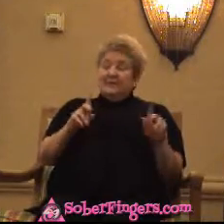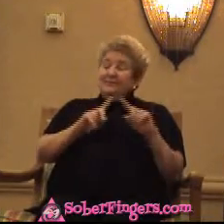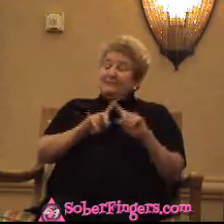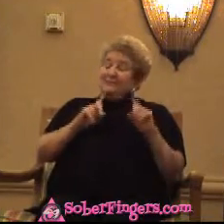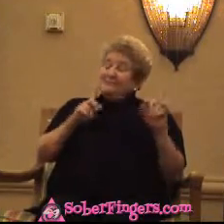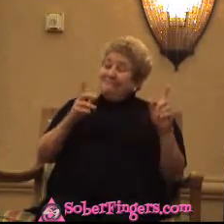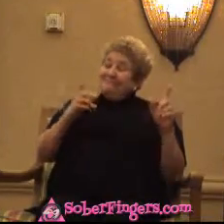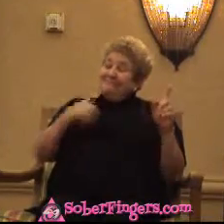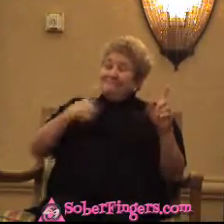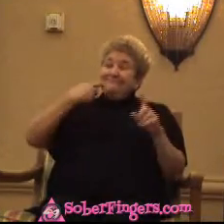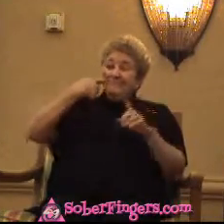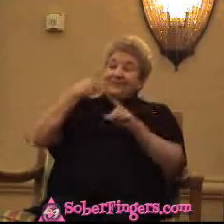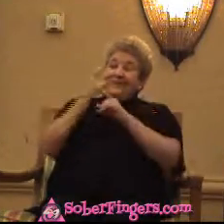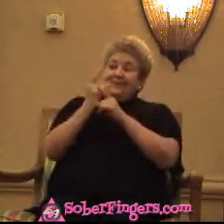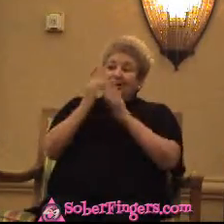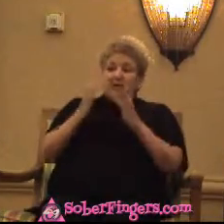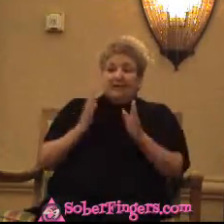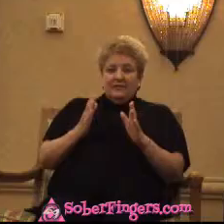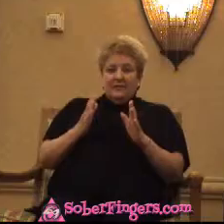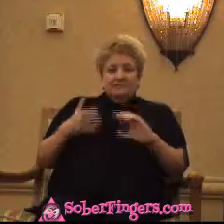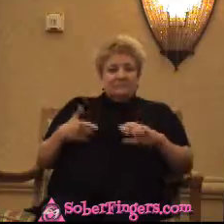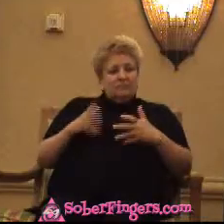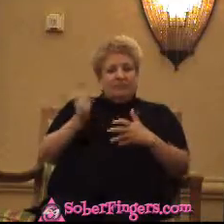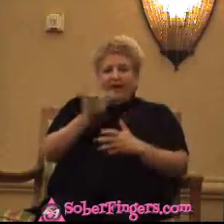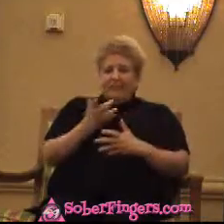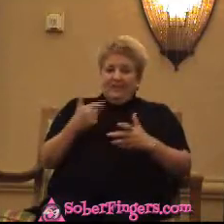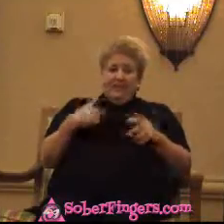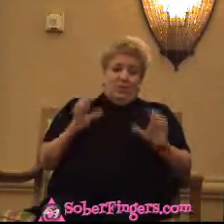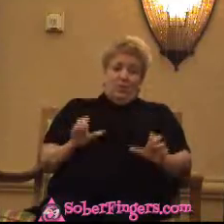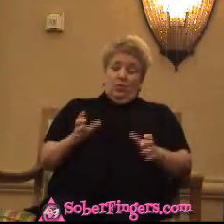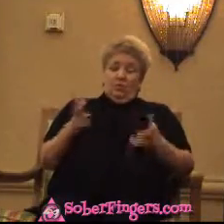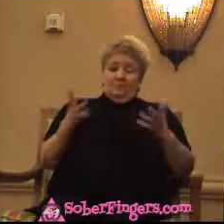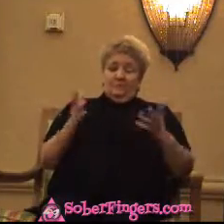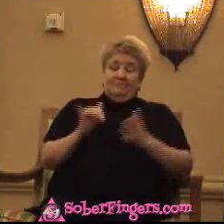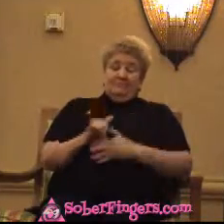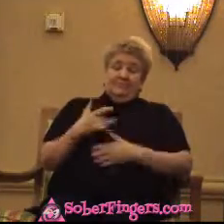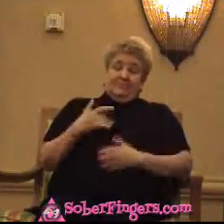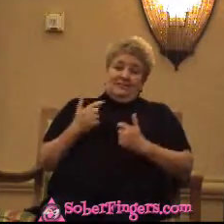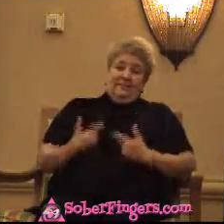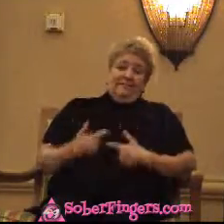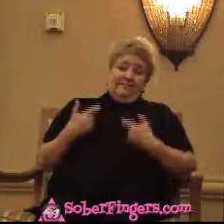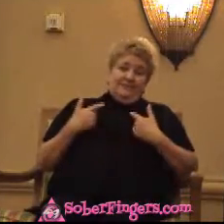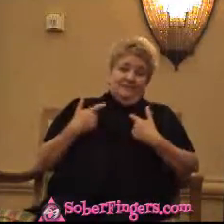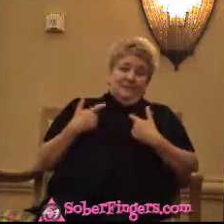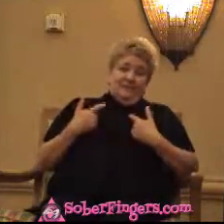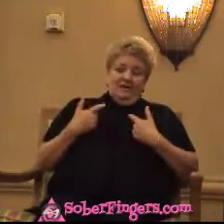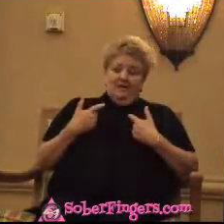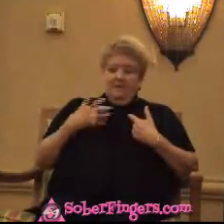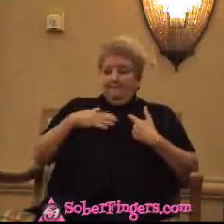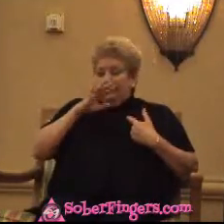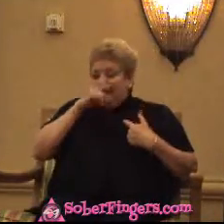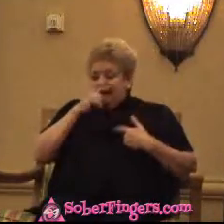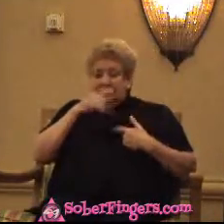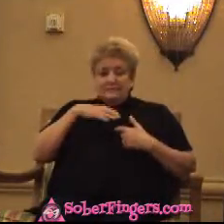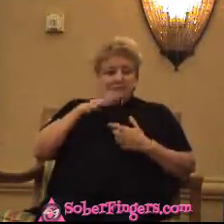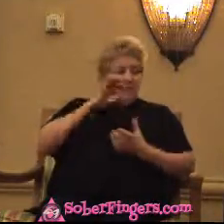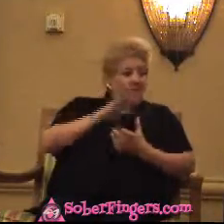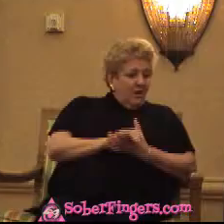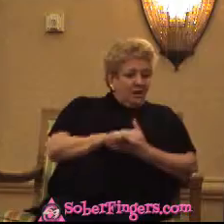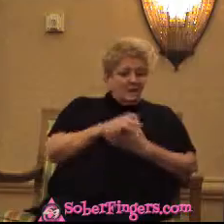know, I screw up everything I touch. That's just the way it is, you know. I screwed up my kids, I screwed up my marriages, I screwed up every business I was